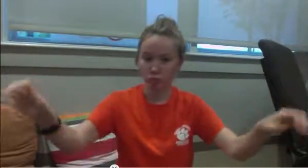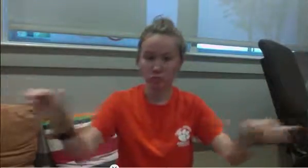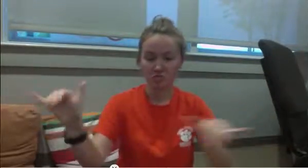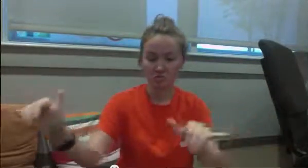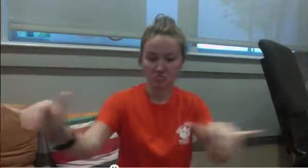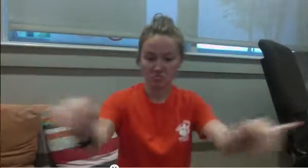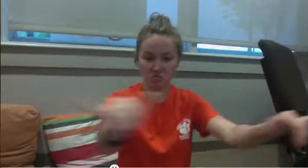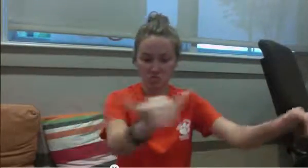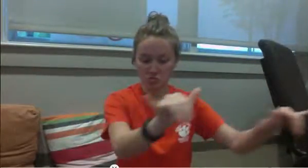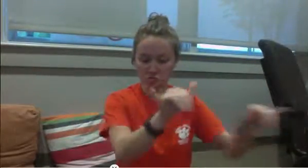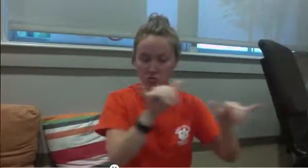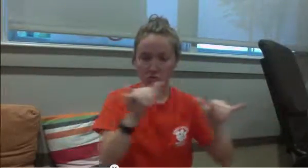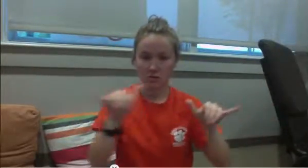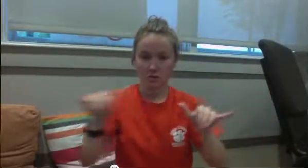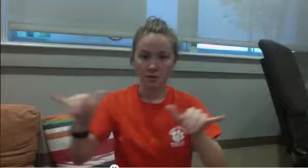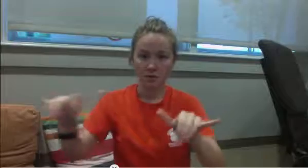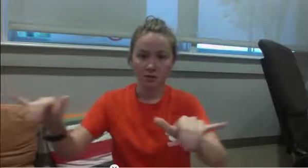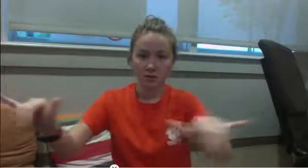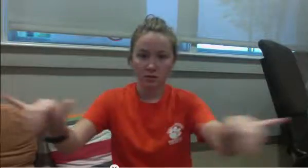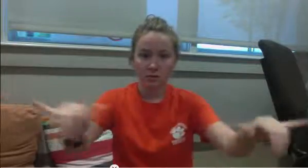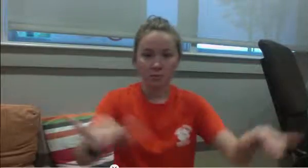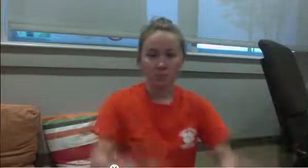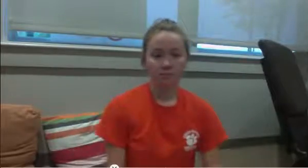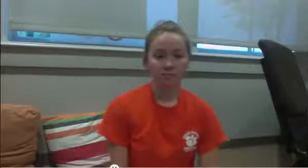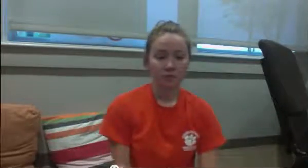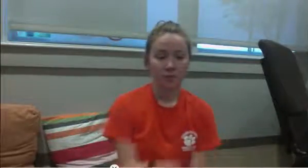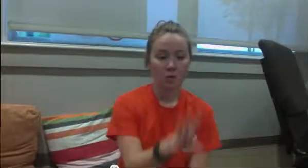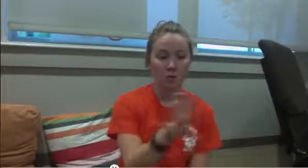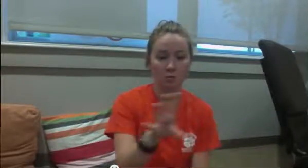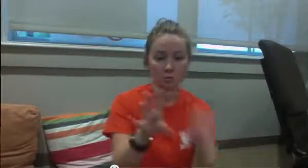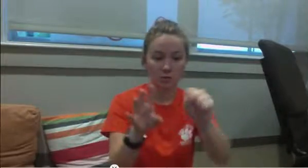all of the planets in a stable position as they rotate.